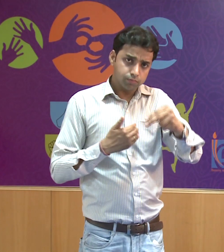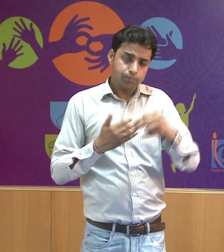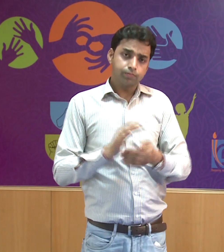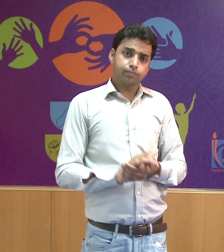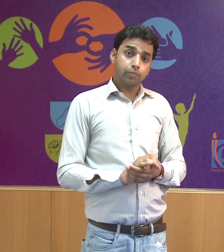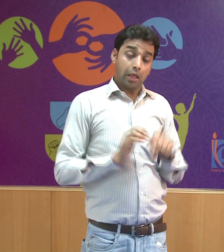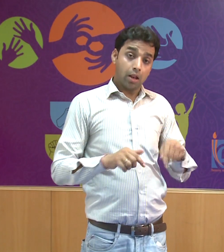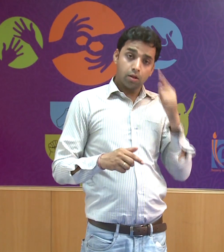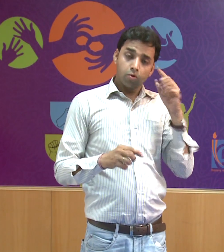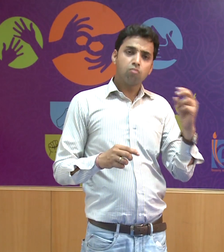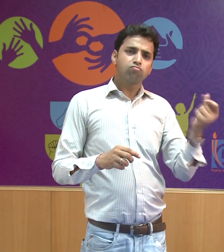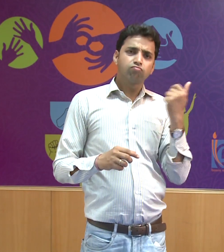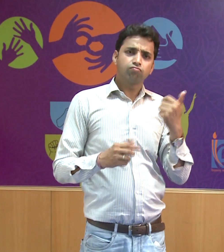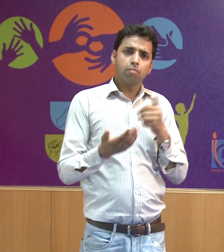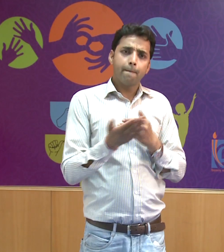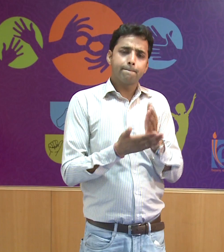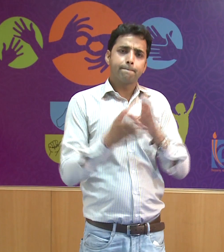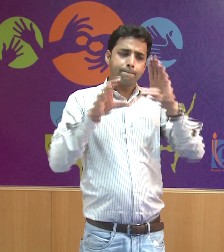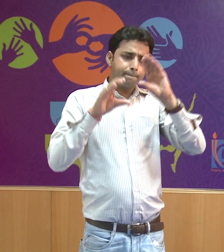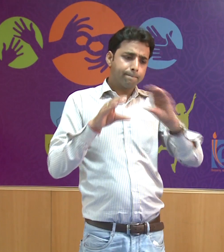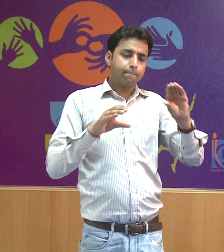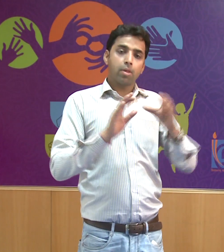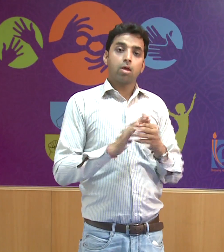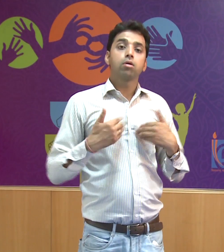let us quickly summarize what we have learned today.